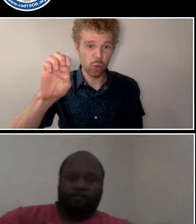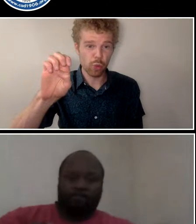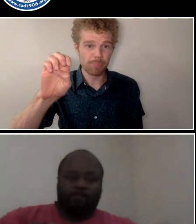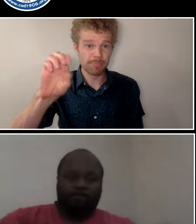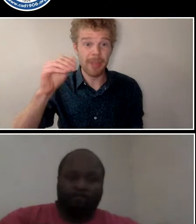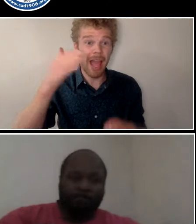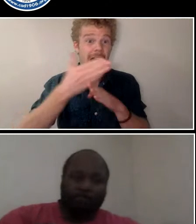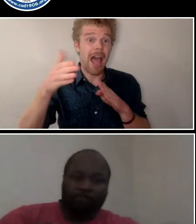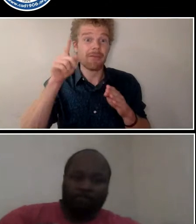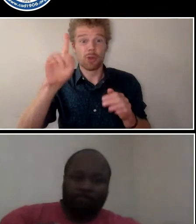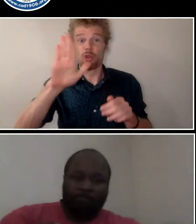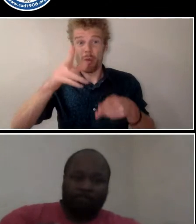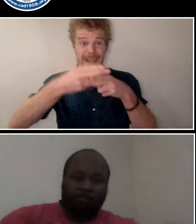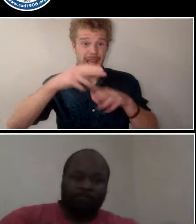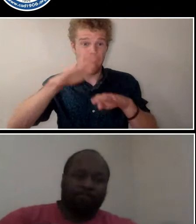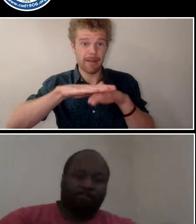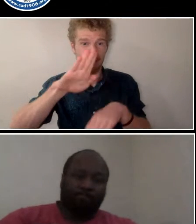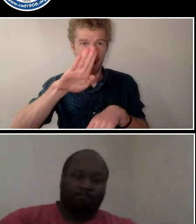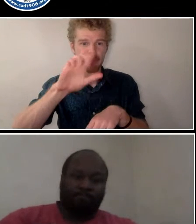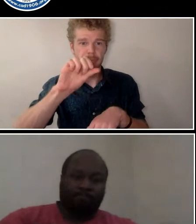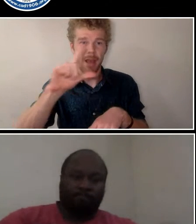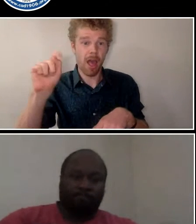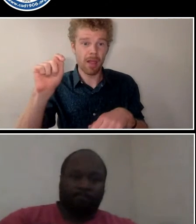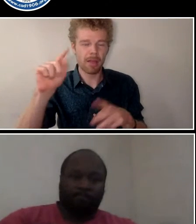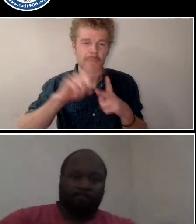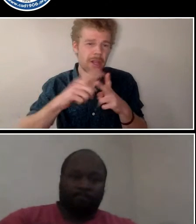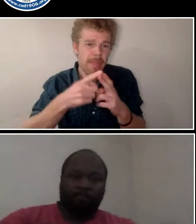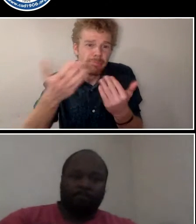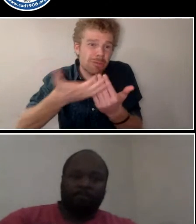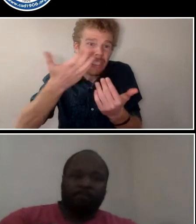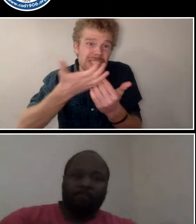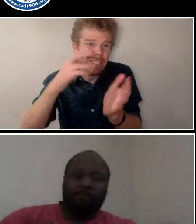that you see here, which is called Act Blue.